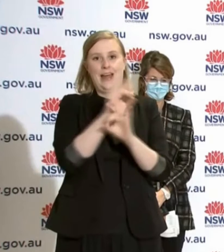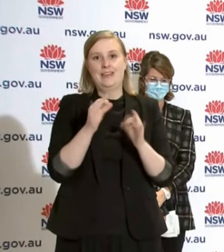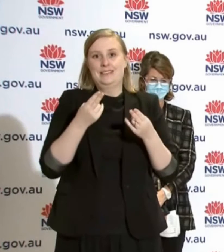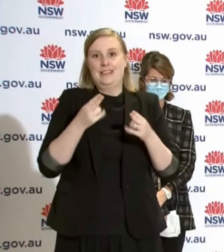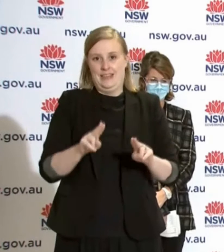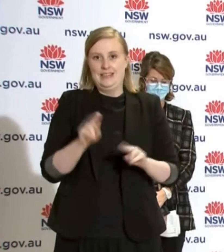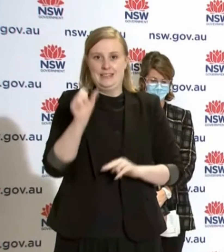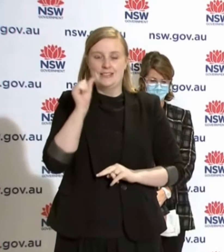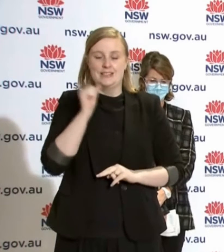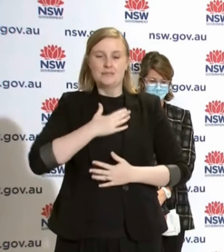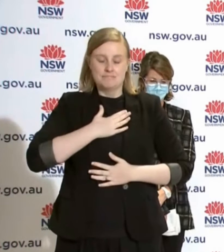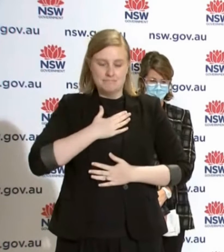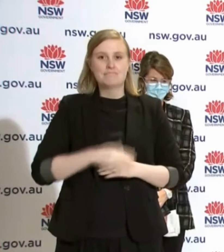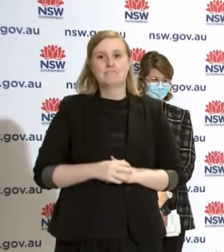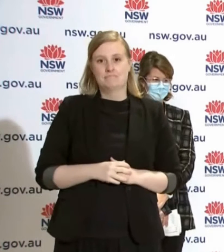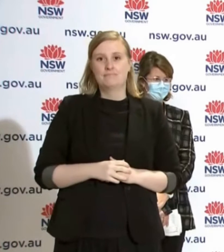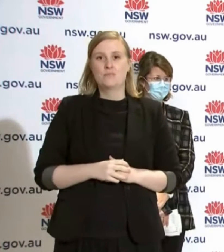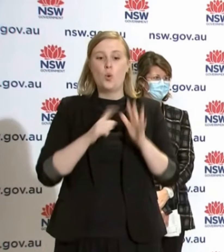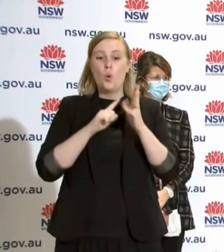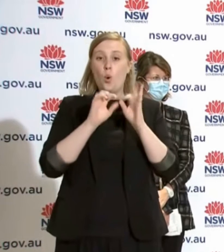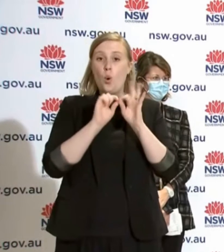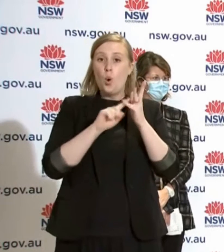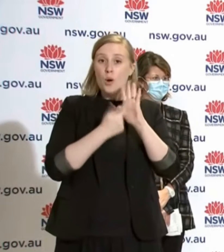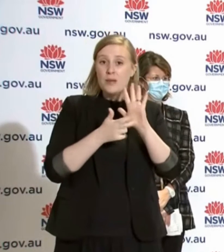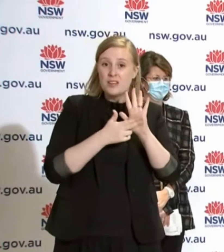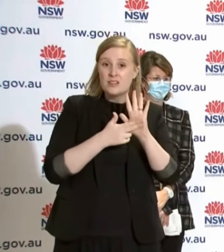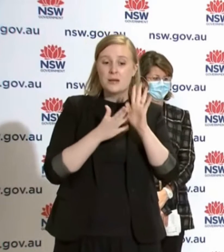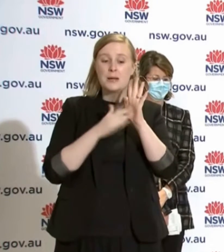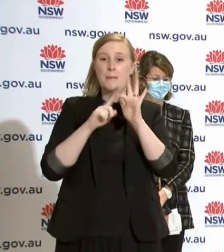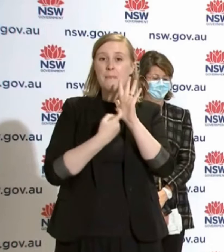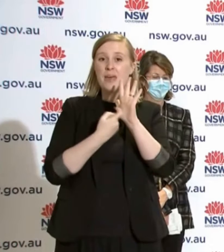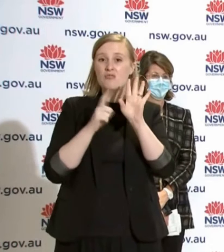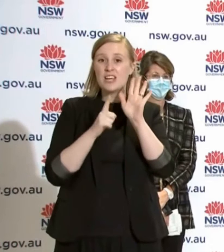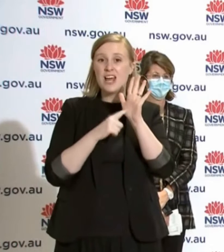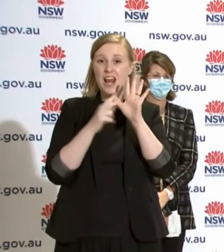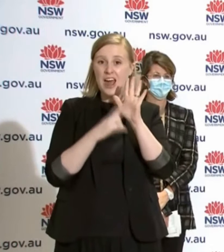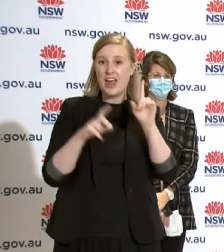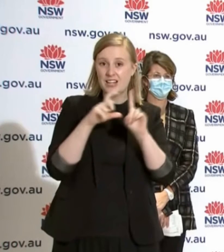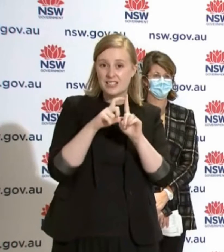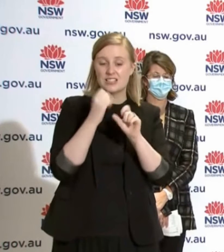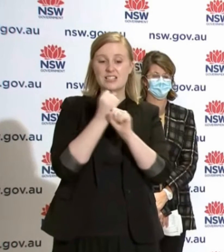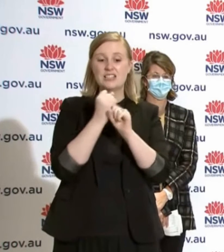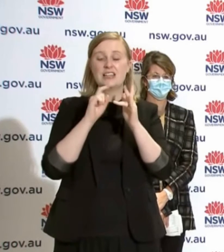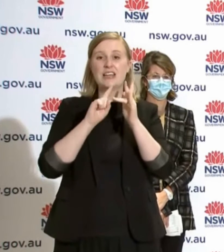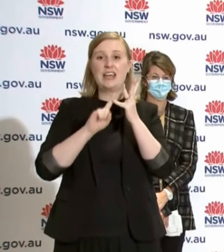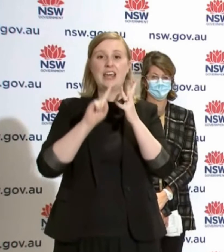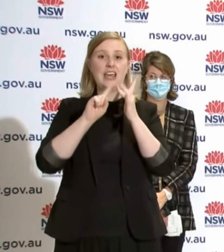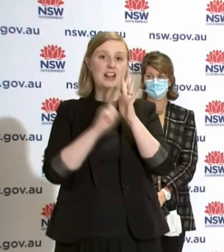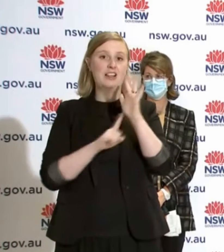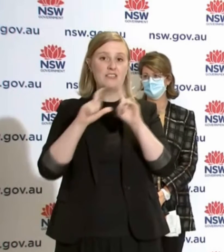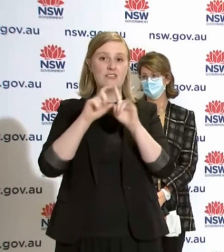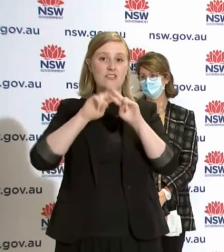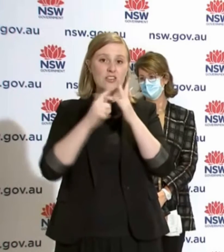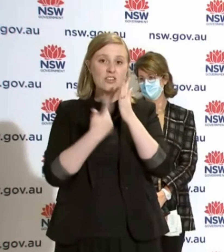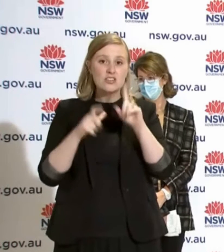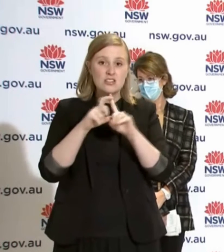of concern remain Auburn, Merrylands, Yagoona, Guildford, Bankstown, Punchbowl, Blacktown and the surrounding areas, and we're really